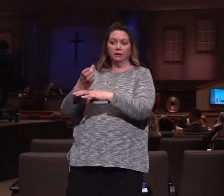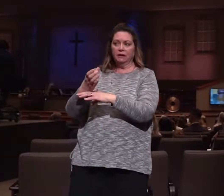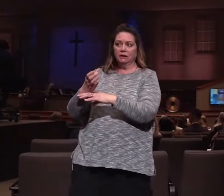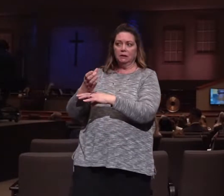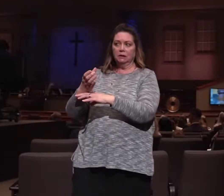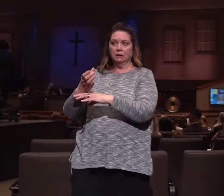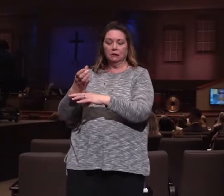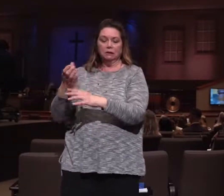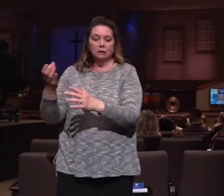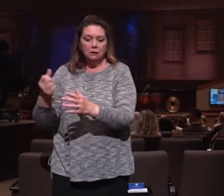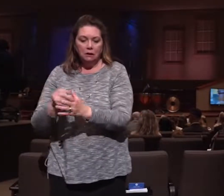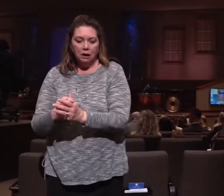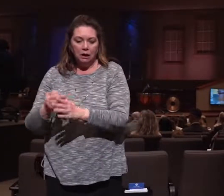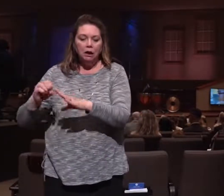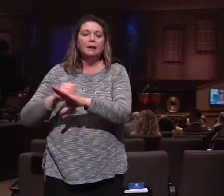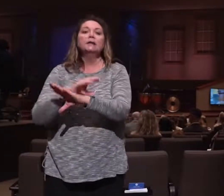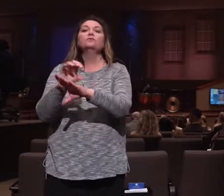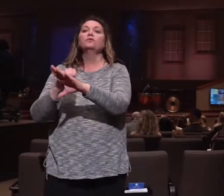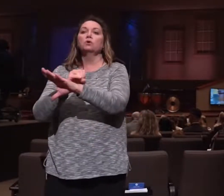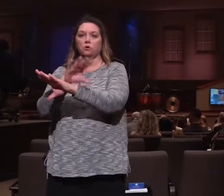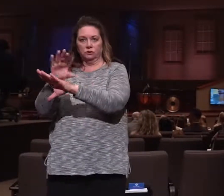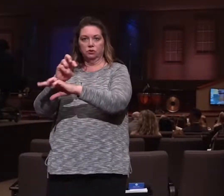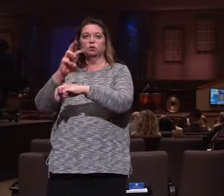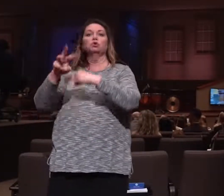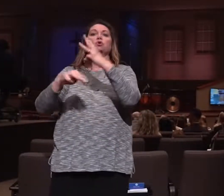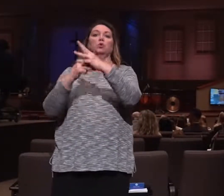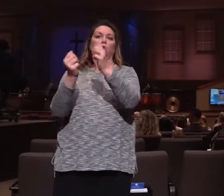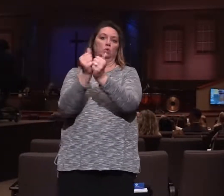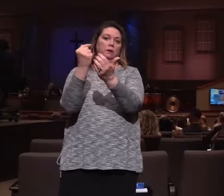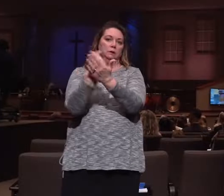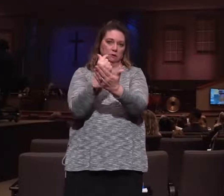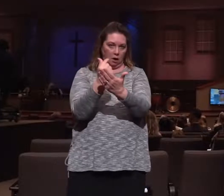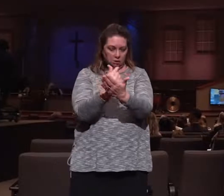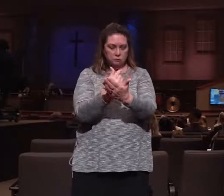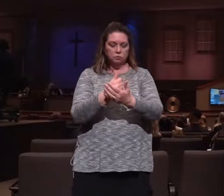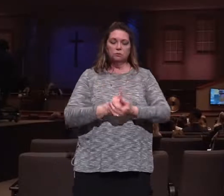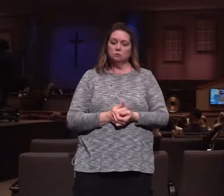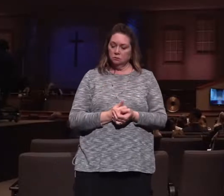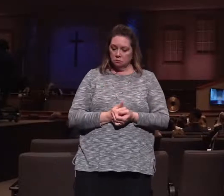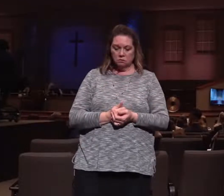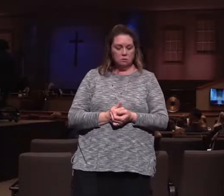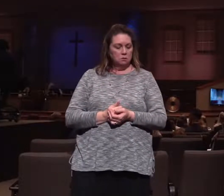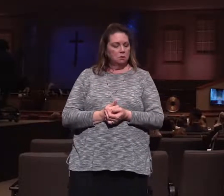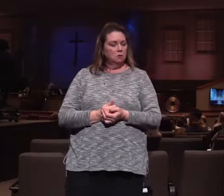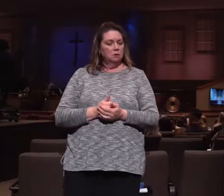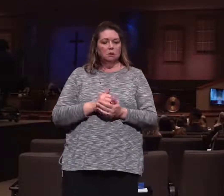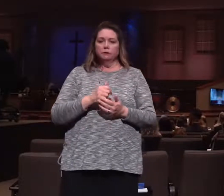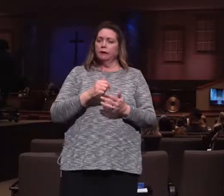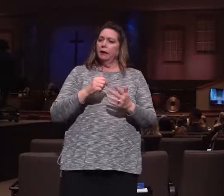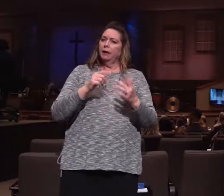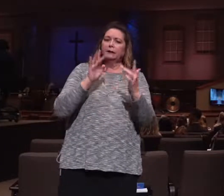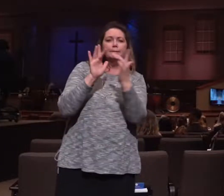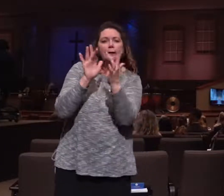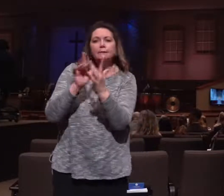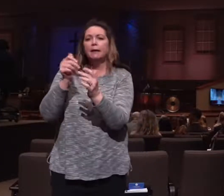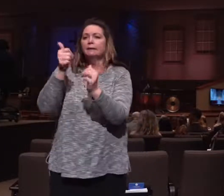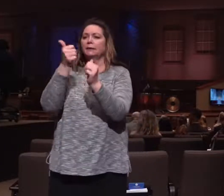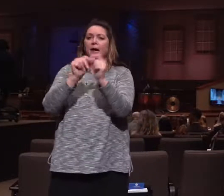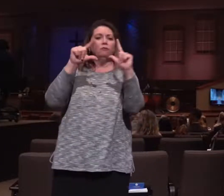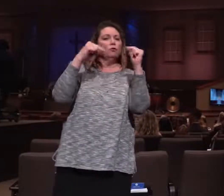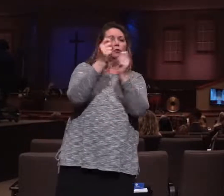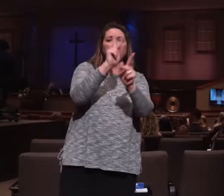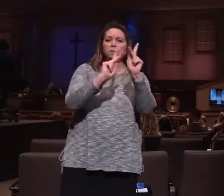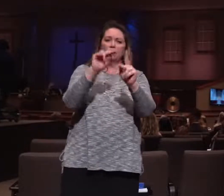across denominational lines and straight to the souls of men, touching every class of society